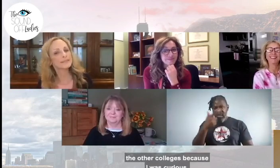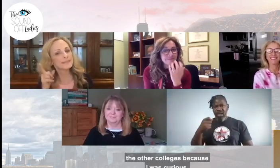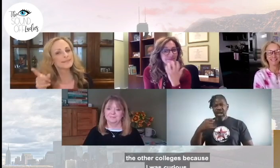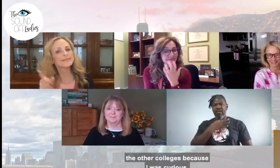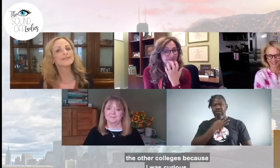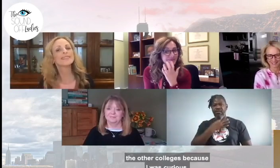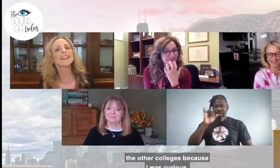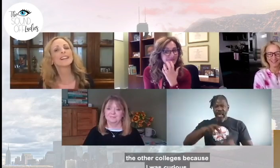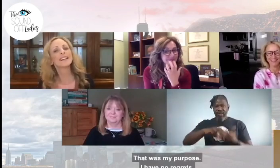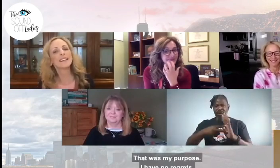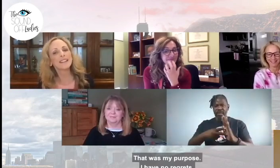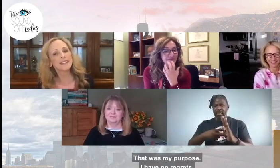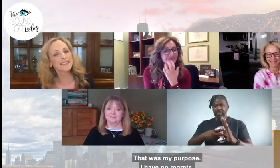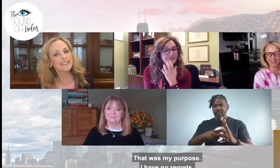And so I